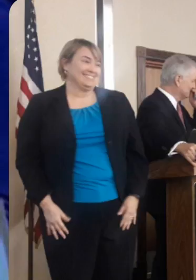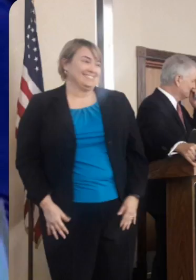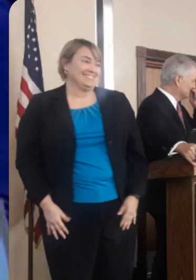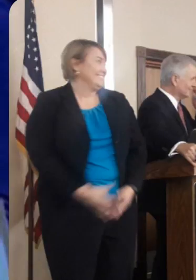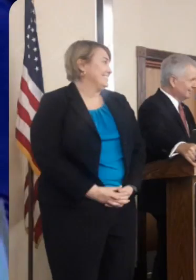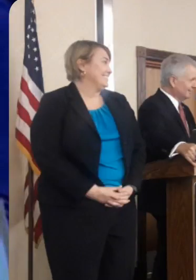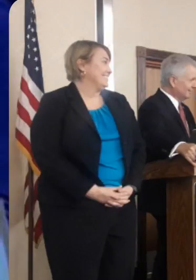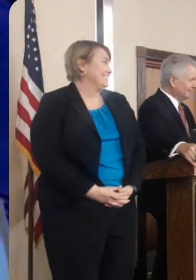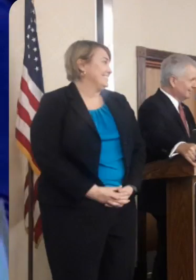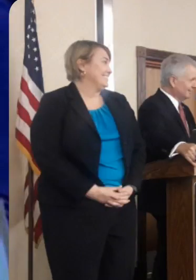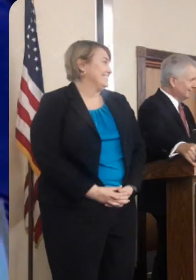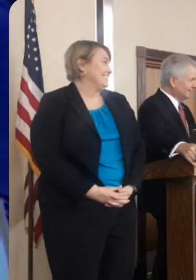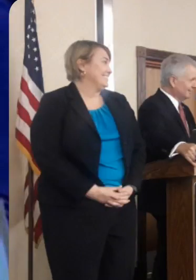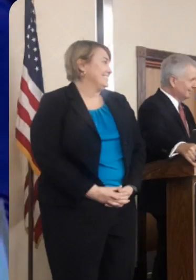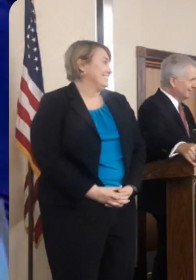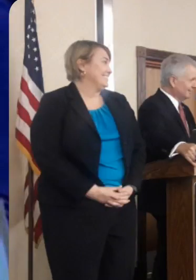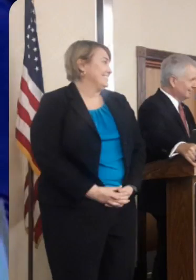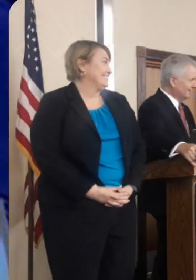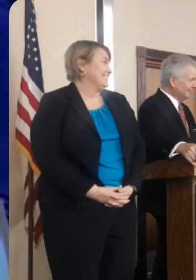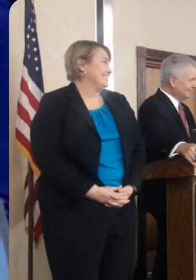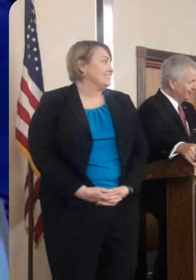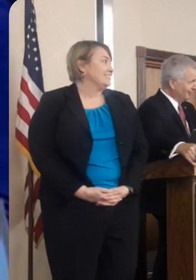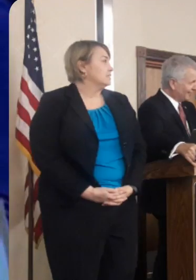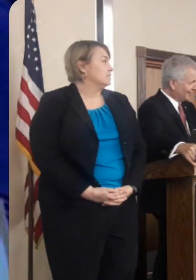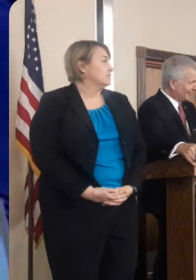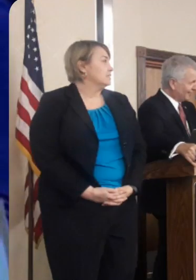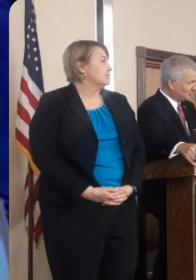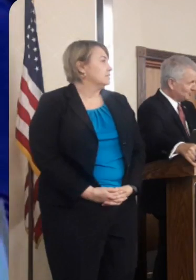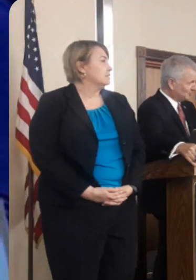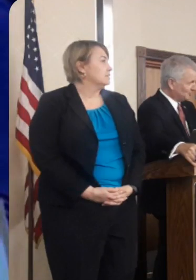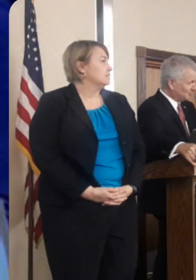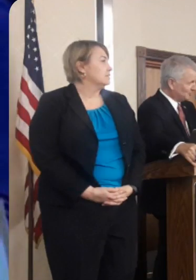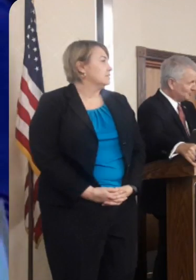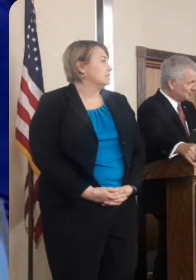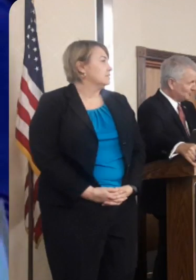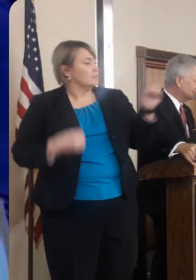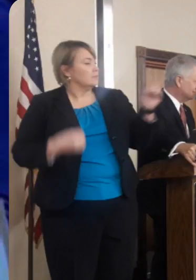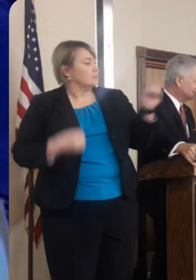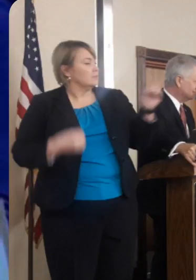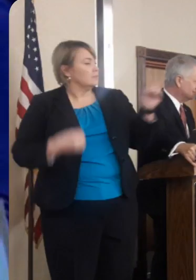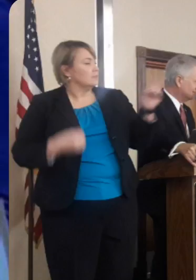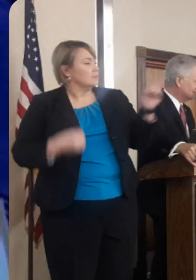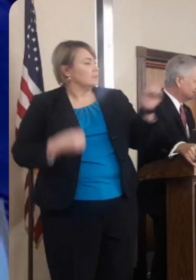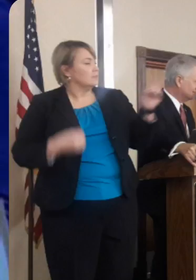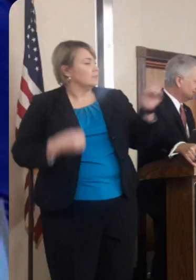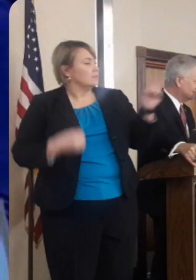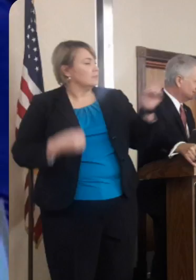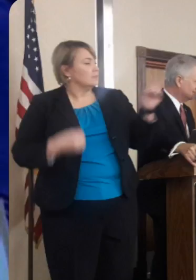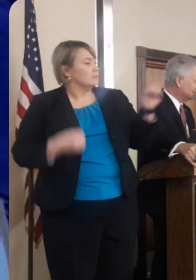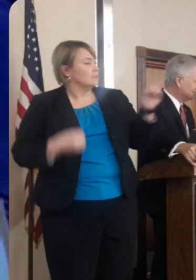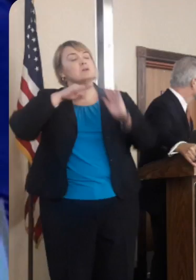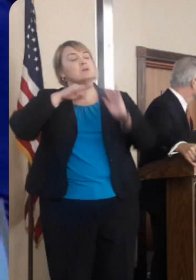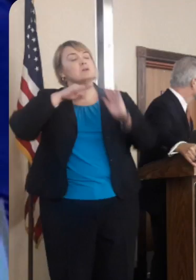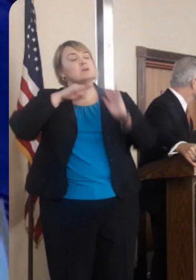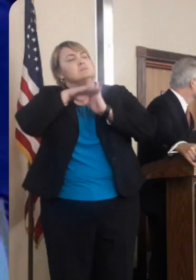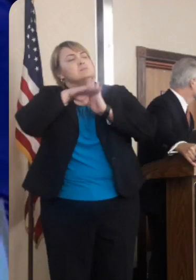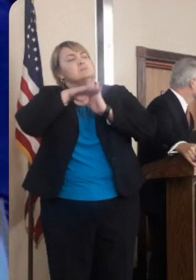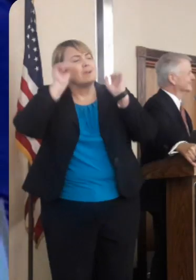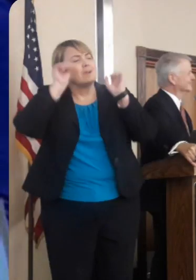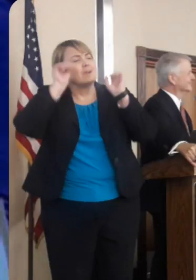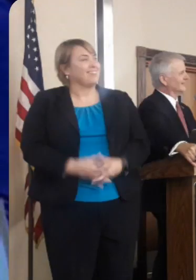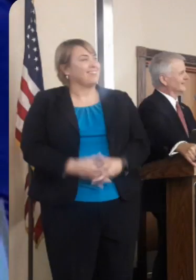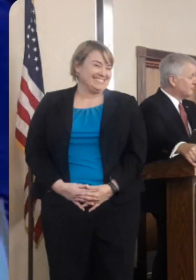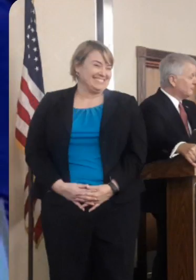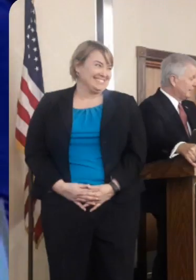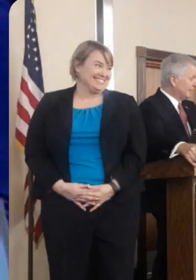Speaking of court, and I'll catch both vote. I have a